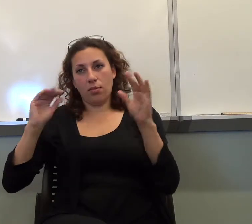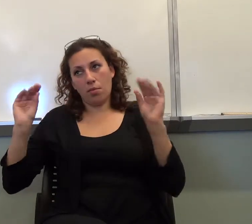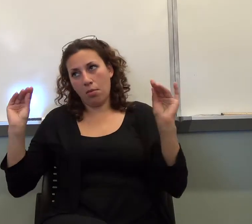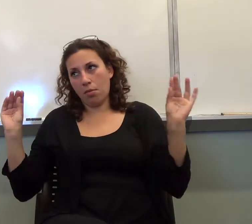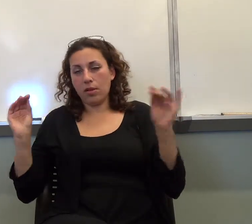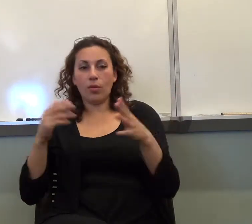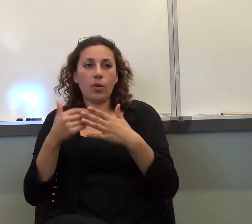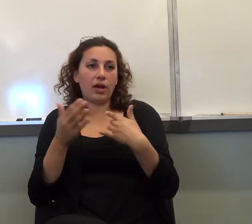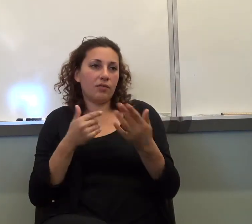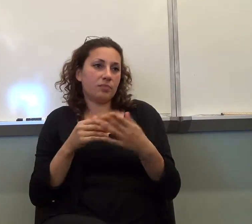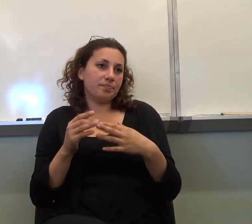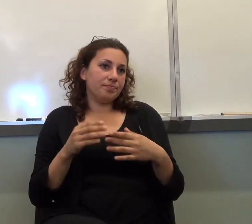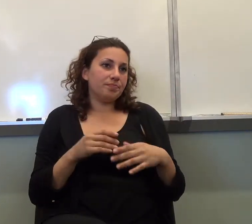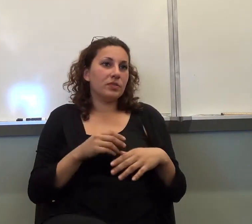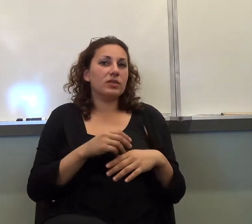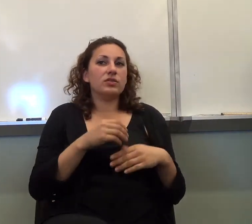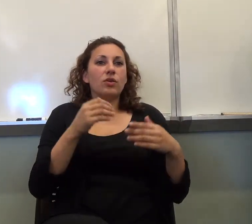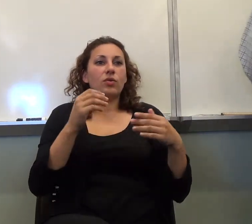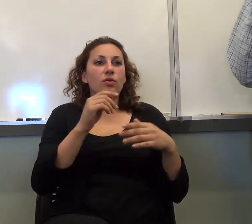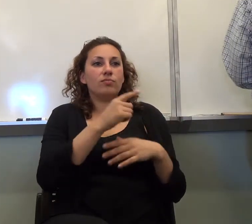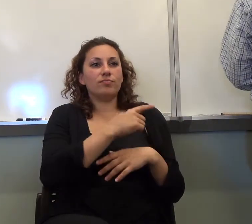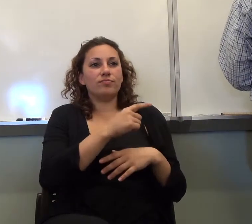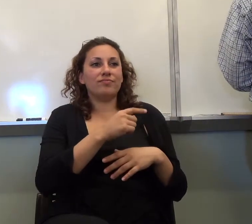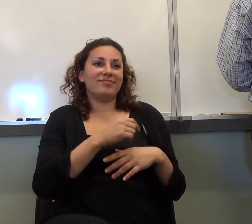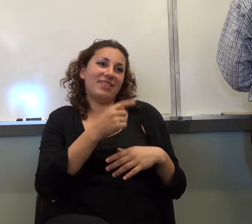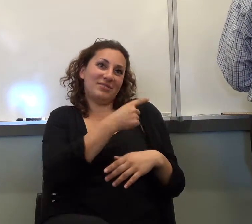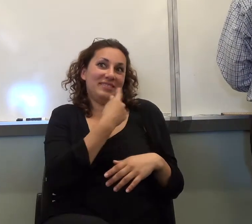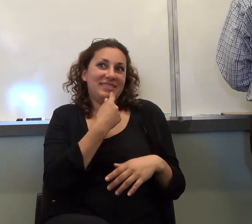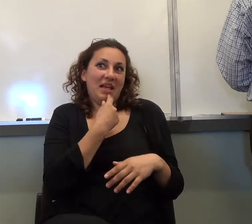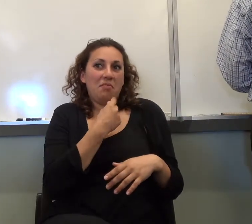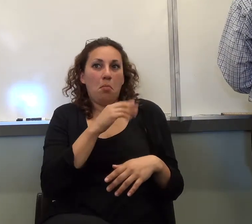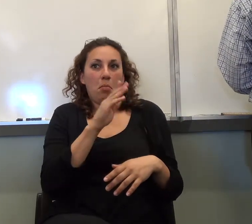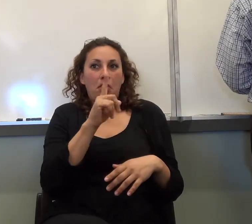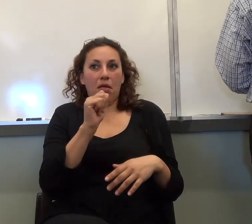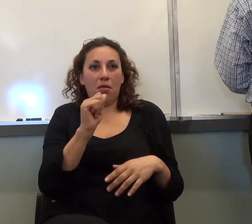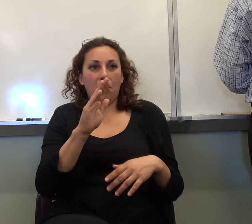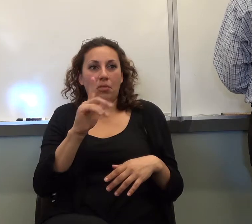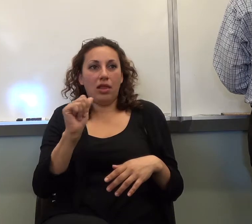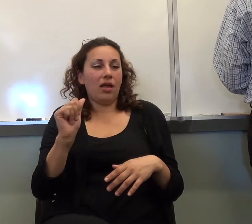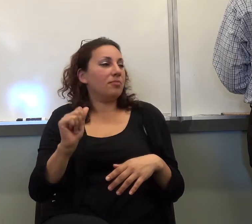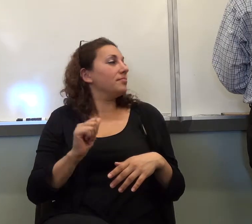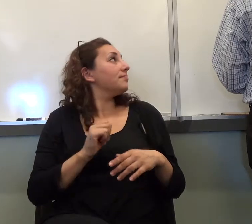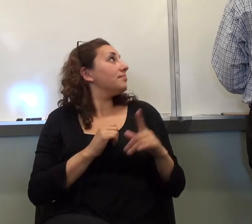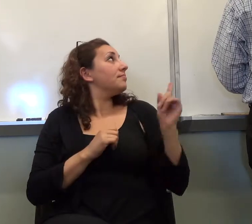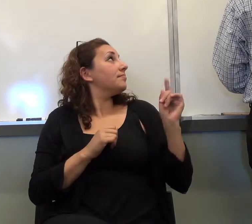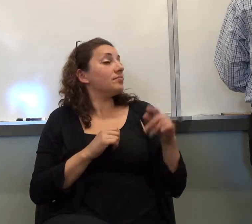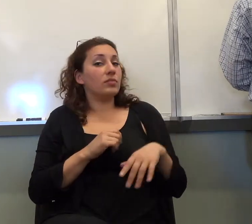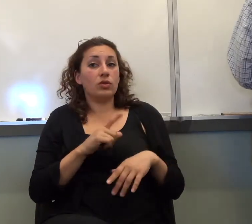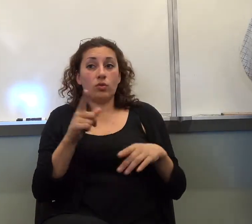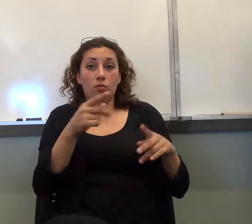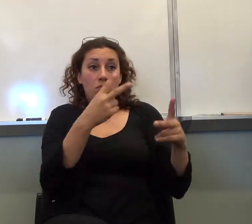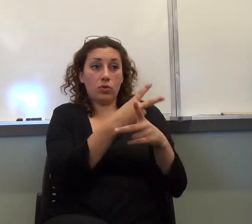comes out to be 14. So what we notice is that when you're multiplying two positives, you end up with a